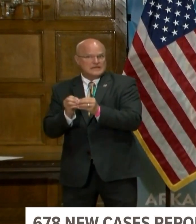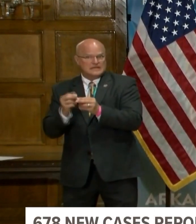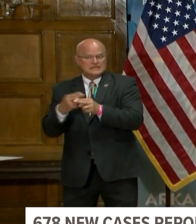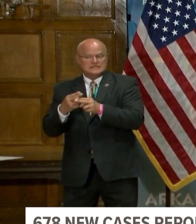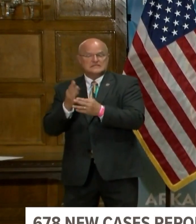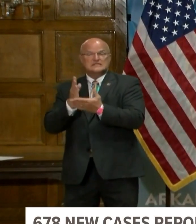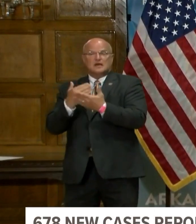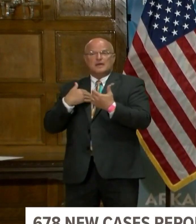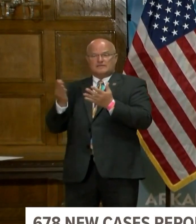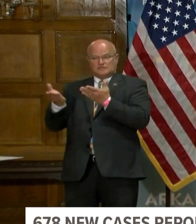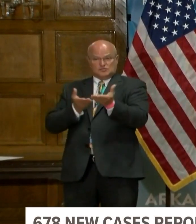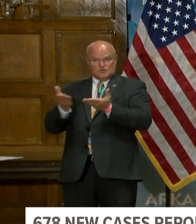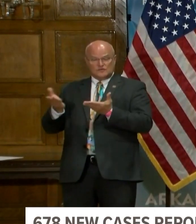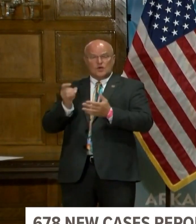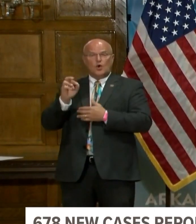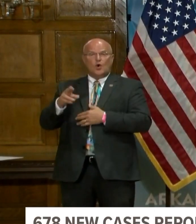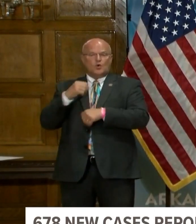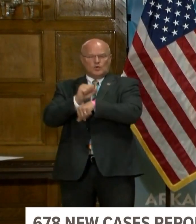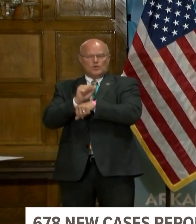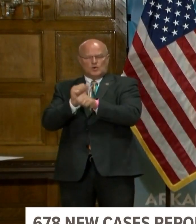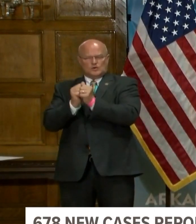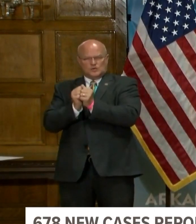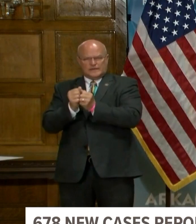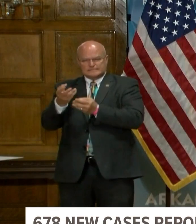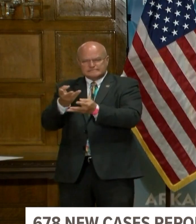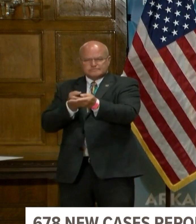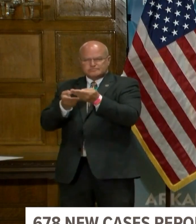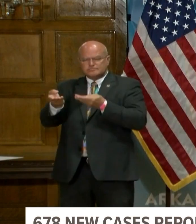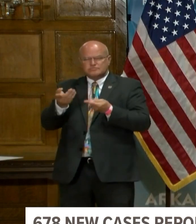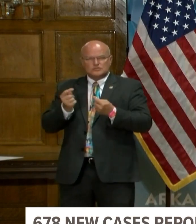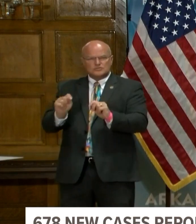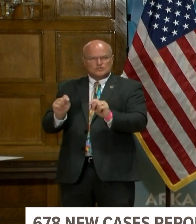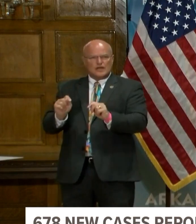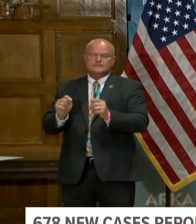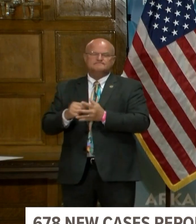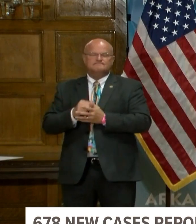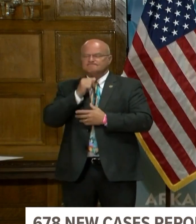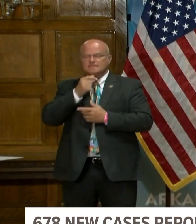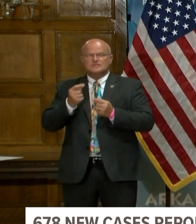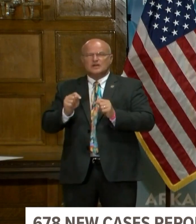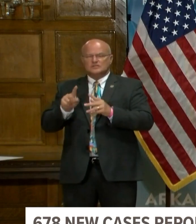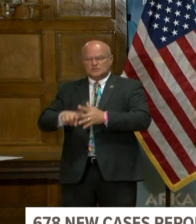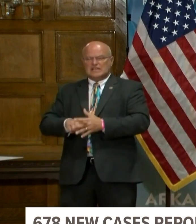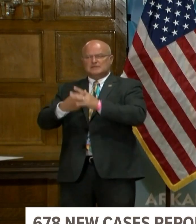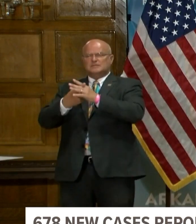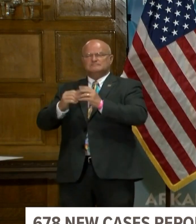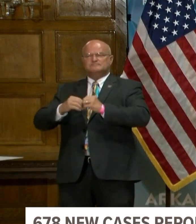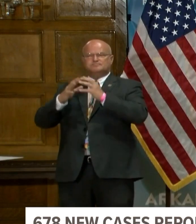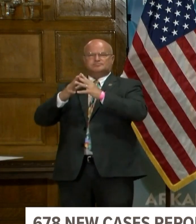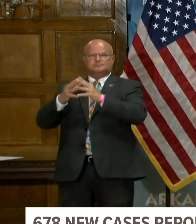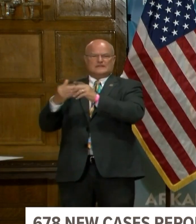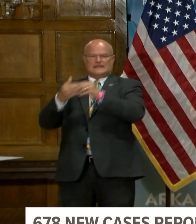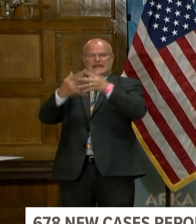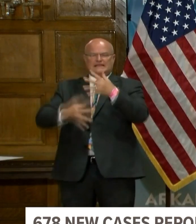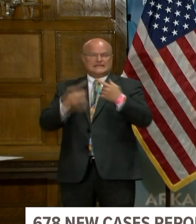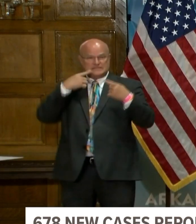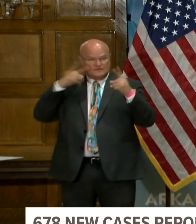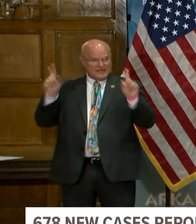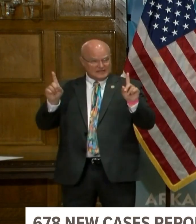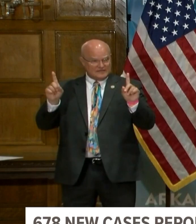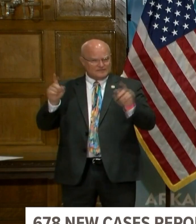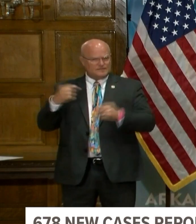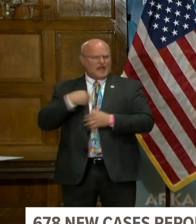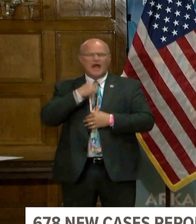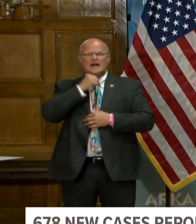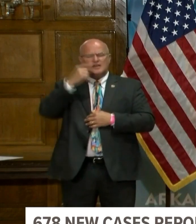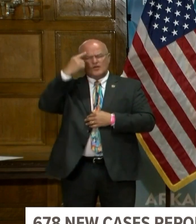stopped having services, or we've worked with them to try and, well, not to try, to implement those guidelines effectively. I don't